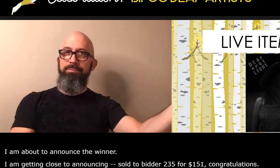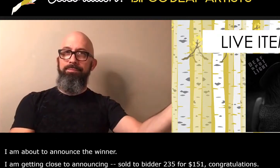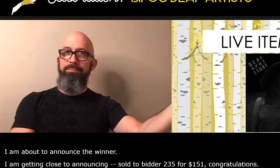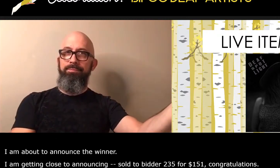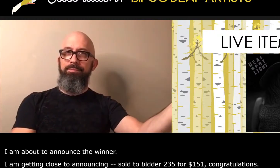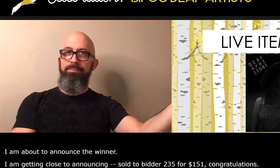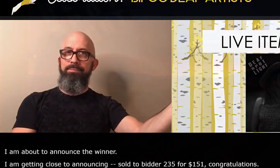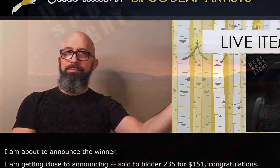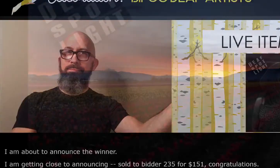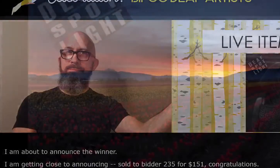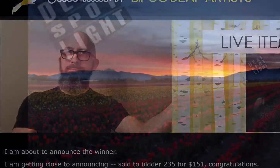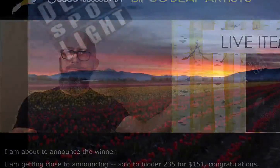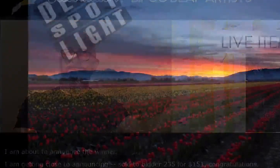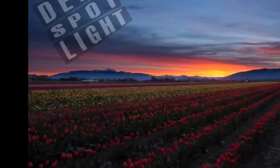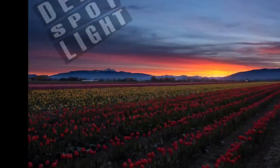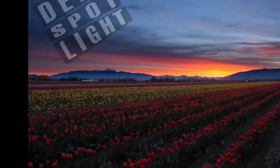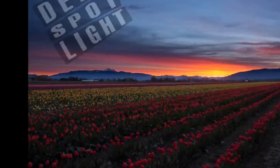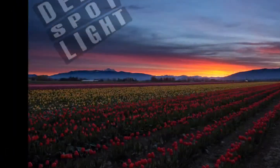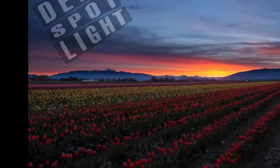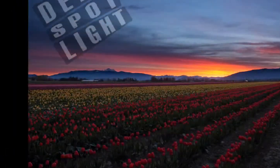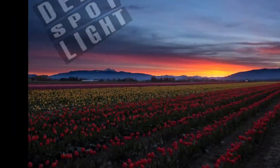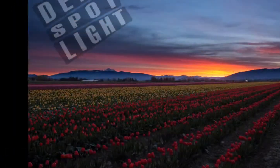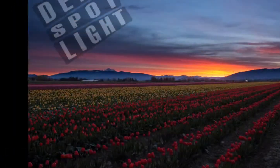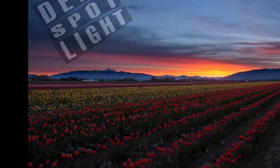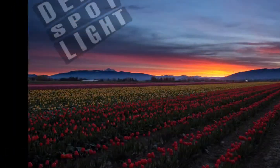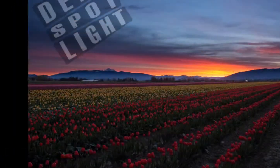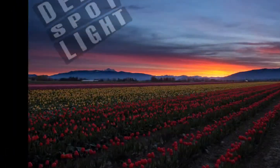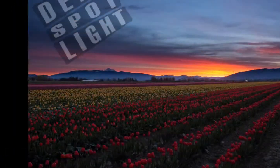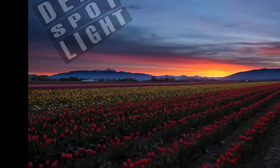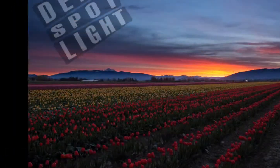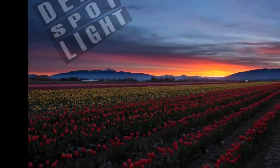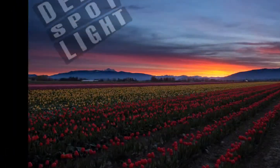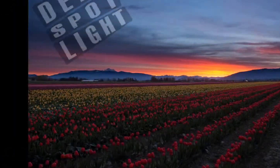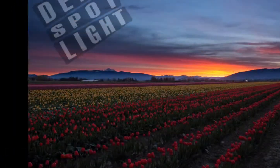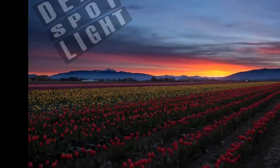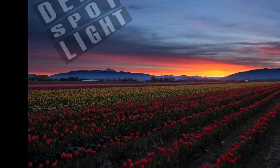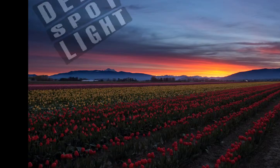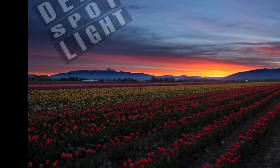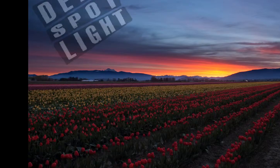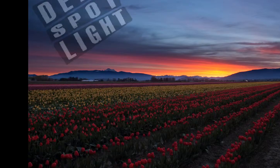Our item number 4, our next item is visible on the screen now.